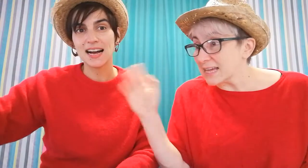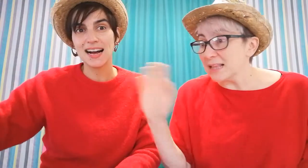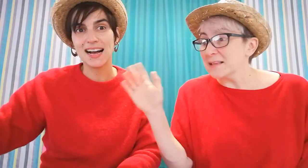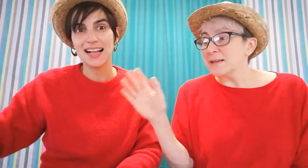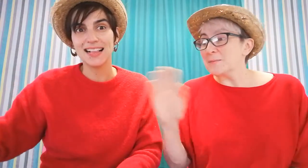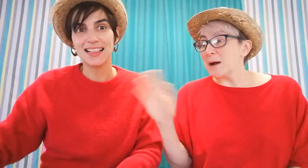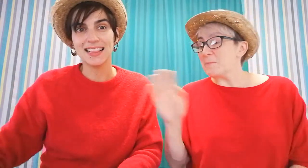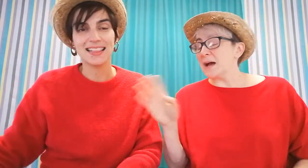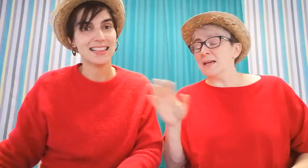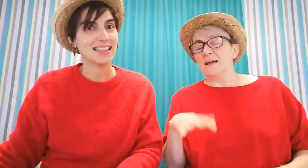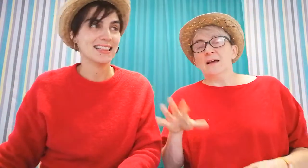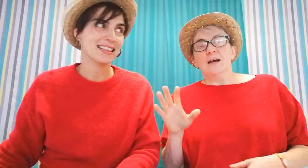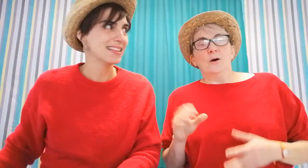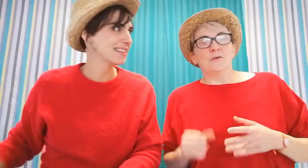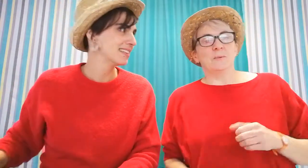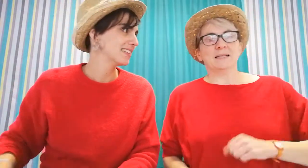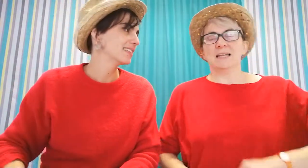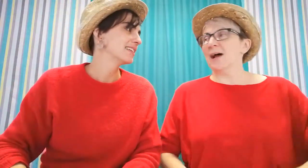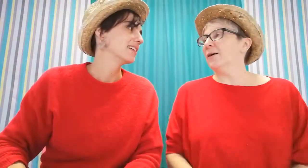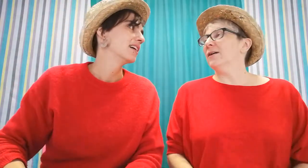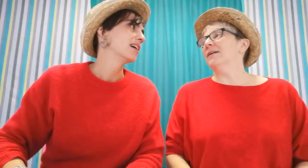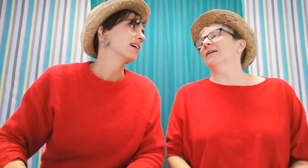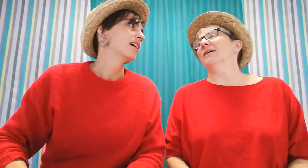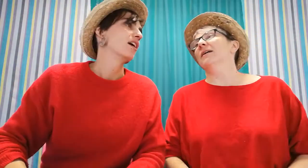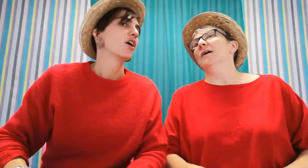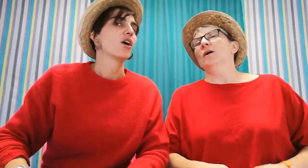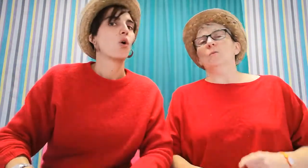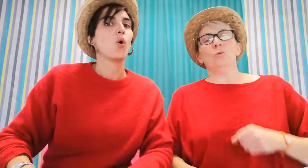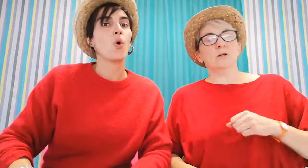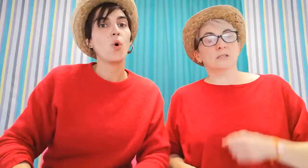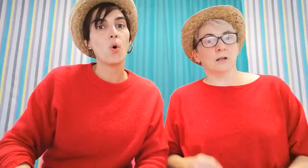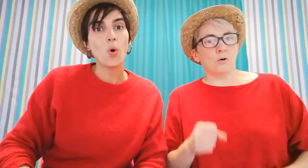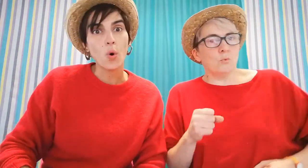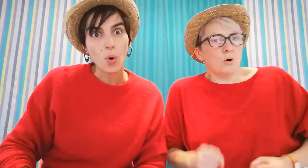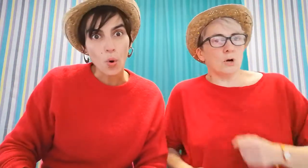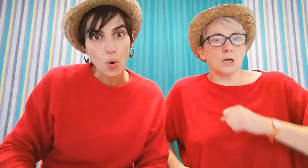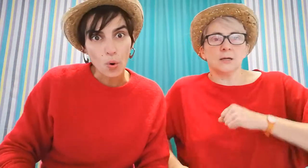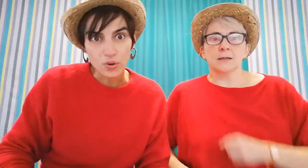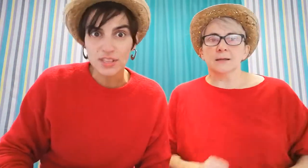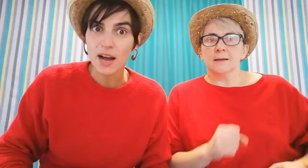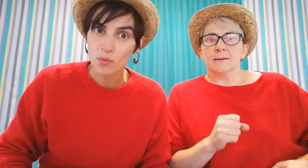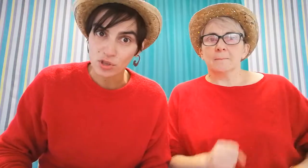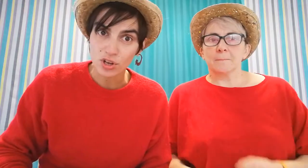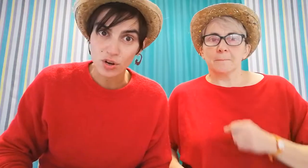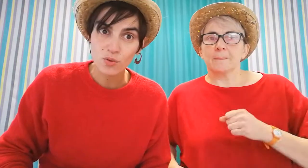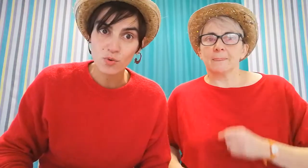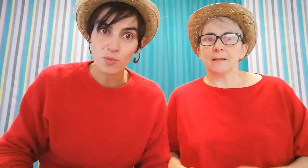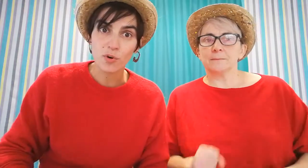crocodile. Bye bye. Oh, for better now. What a long walk. That was a long walk,